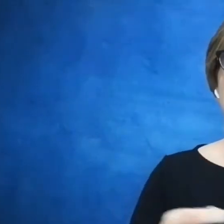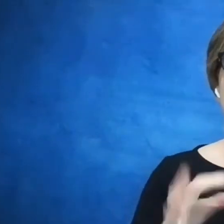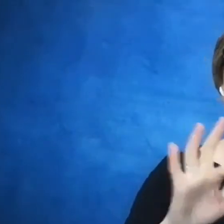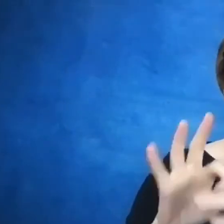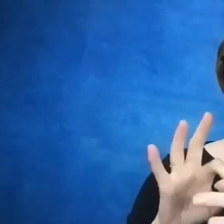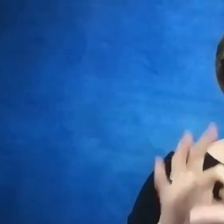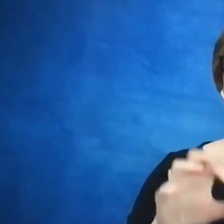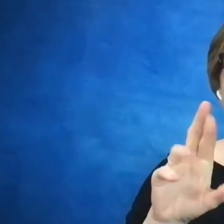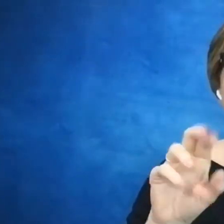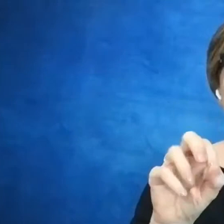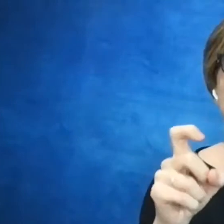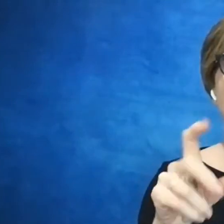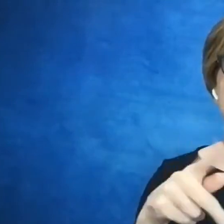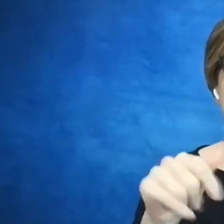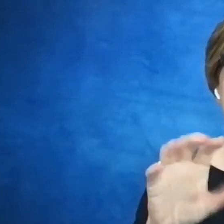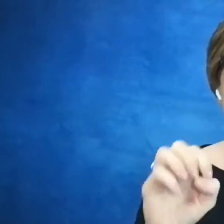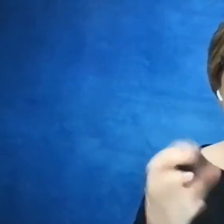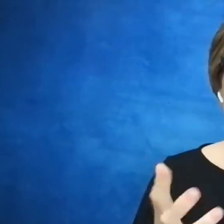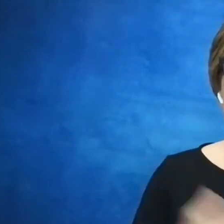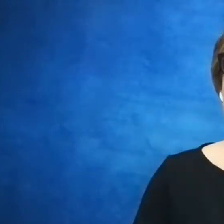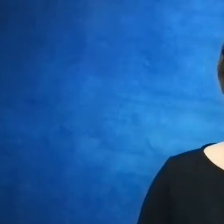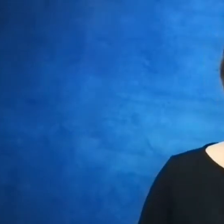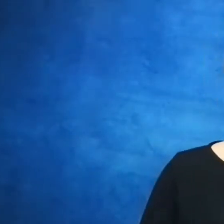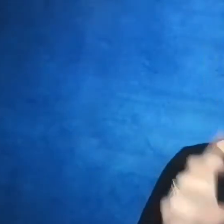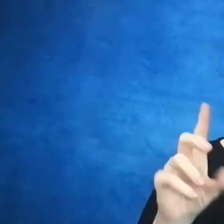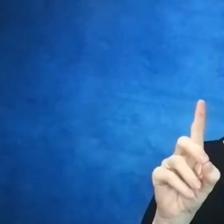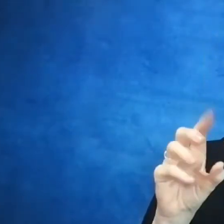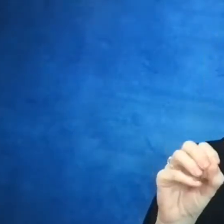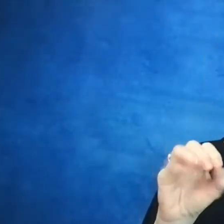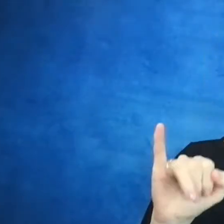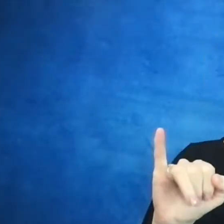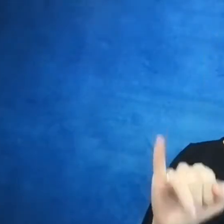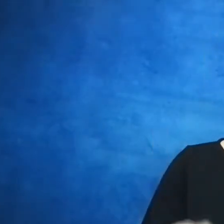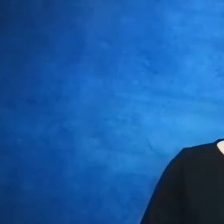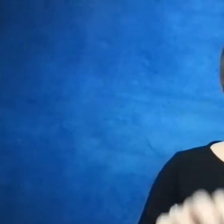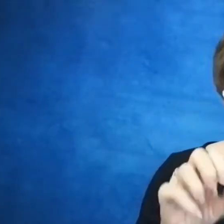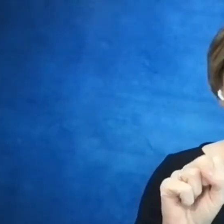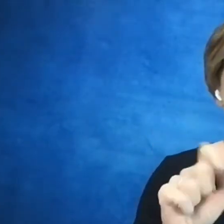And Department of the Interior. Sloan Farrell liaison.